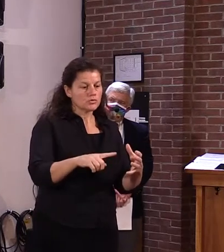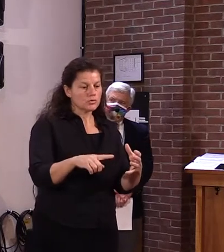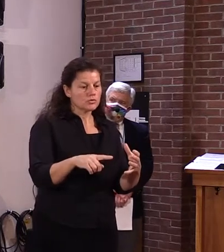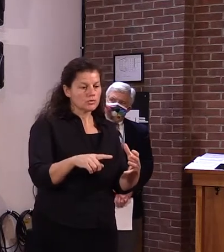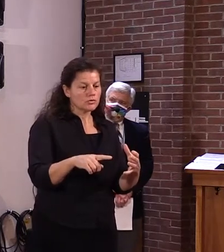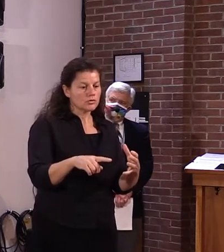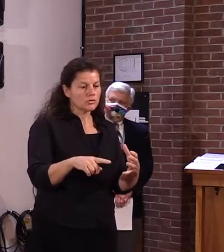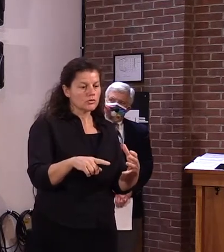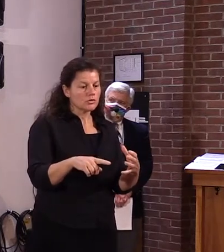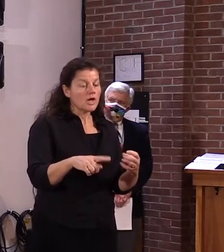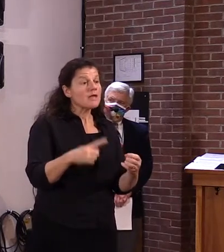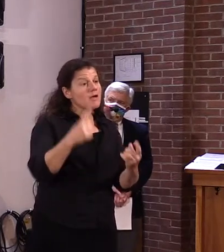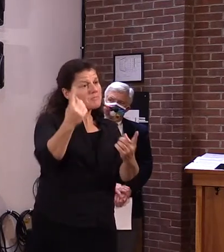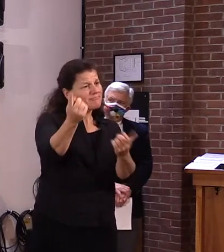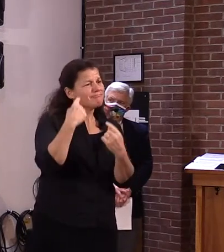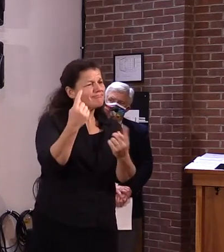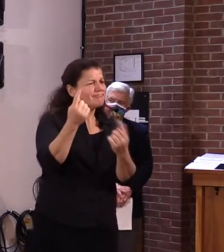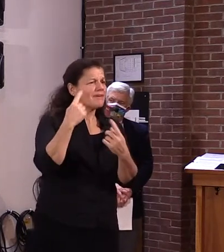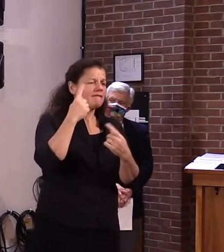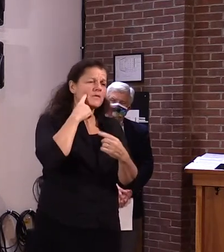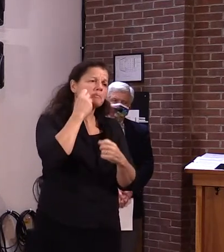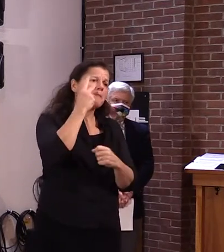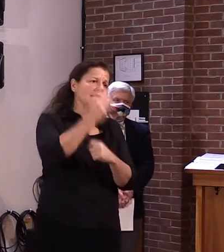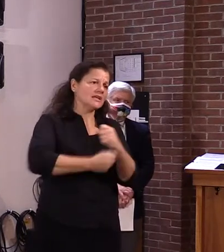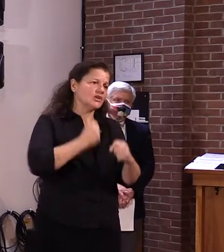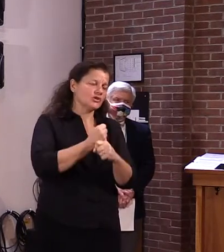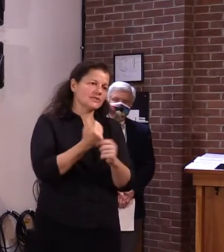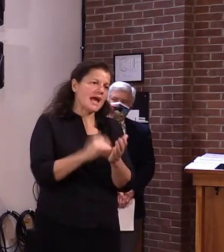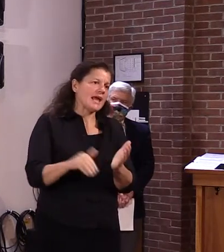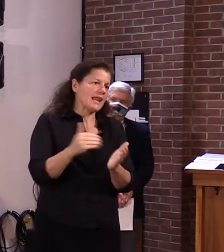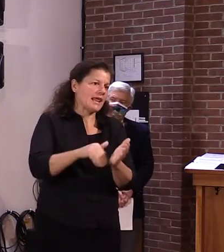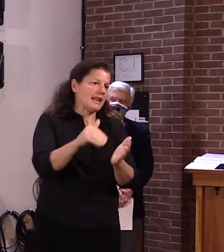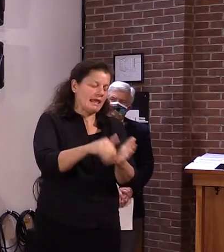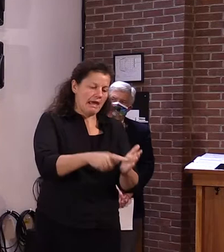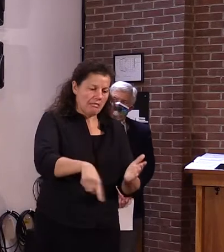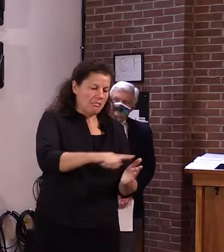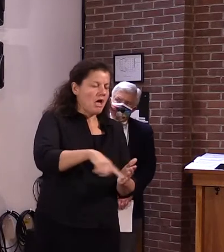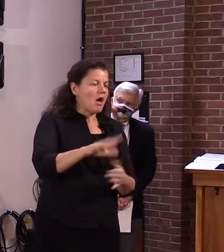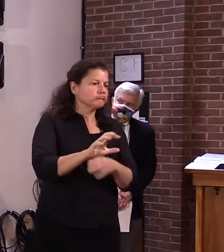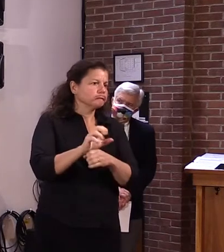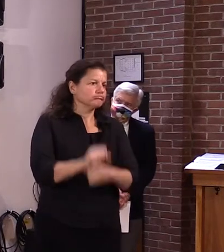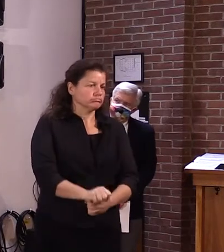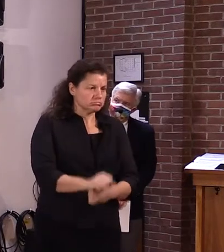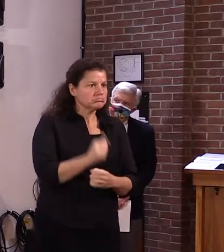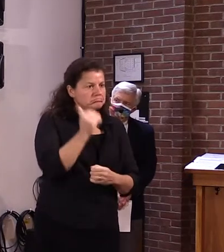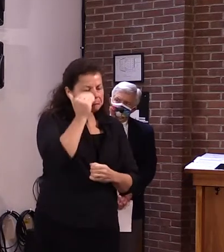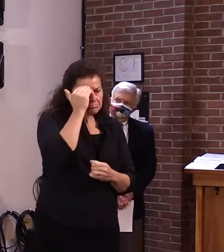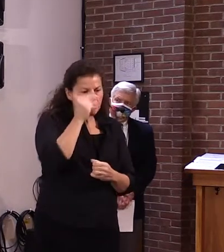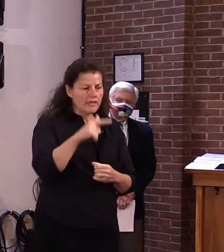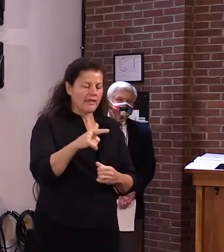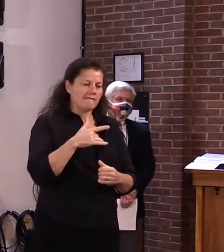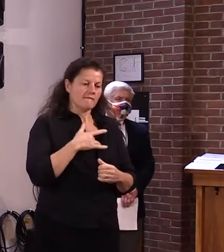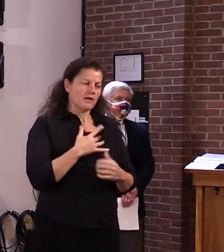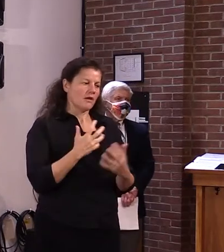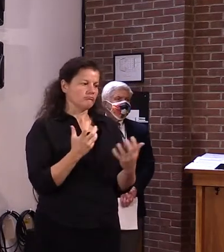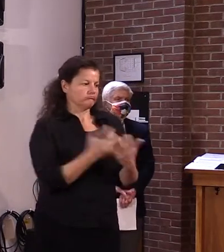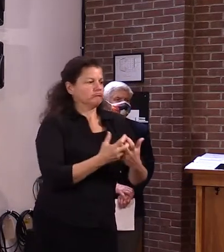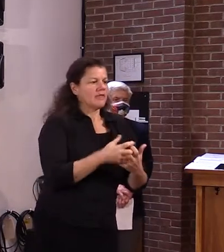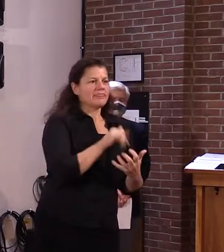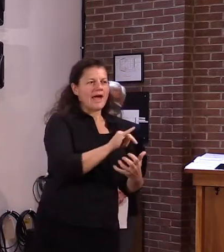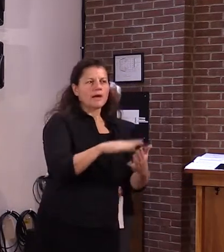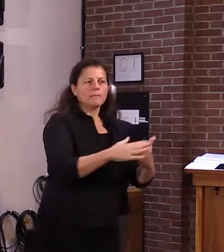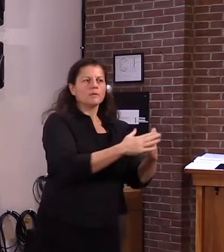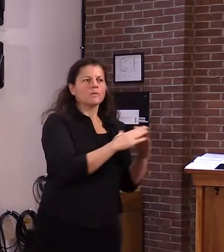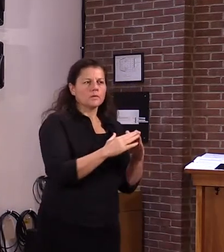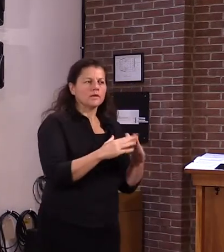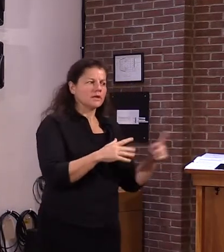have been often coming here for years, so I think they are almost part of the community that they're in.